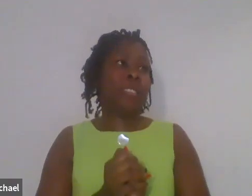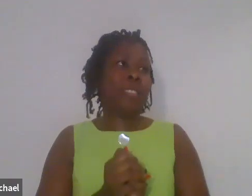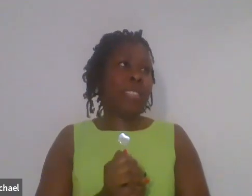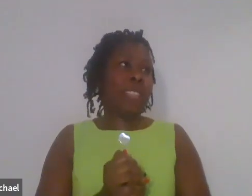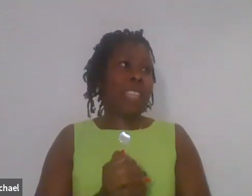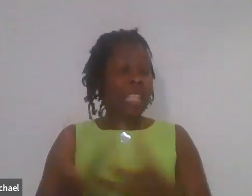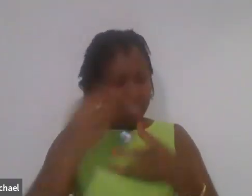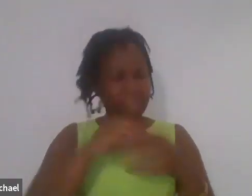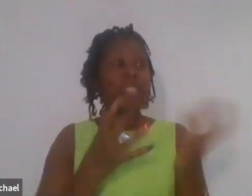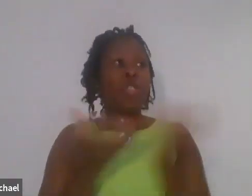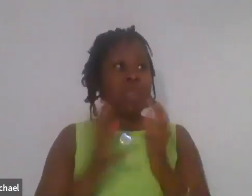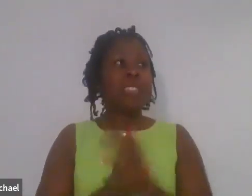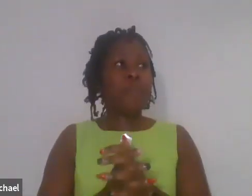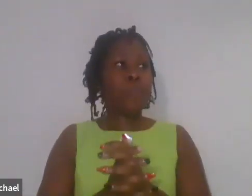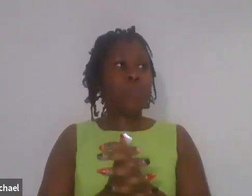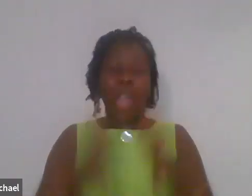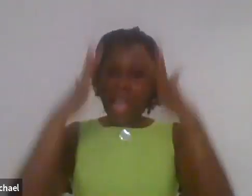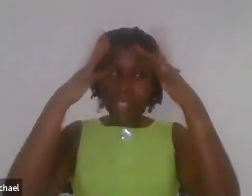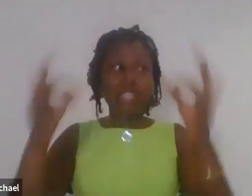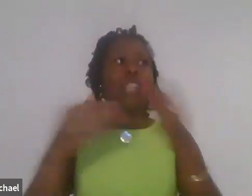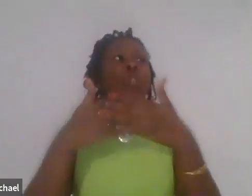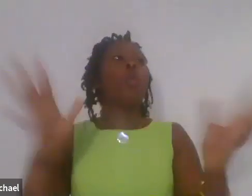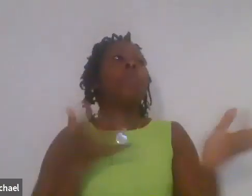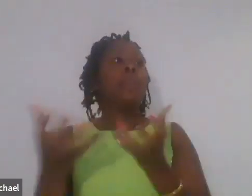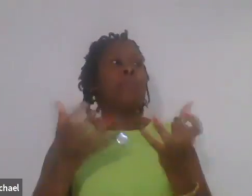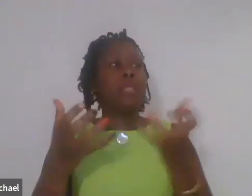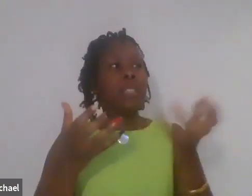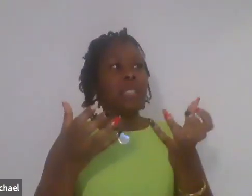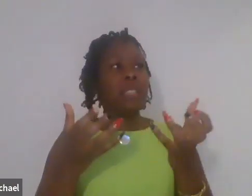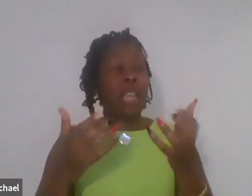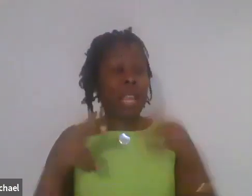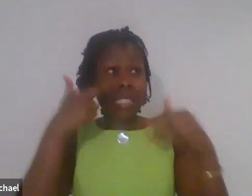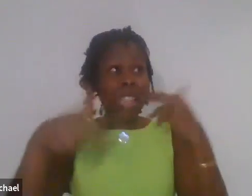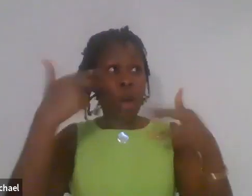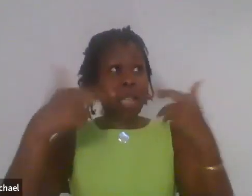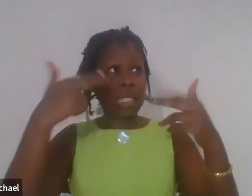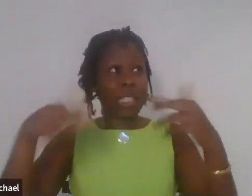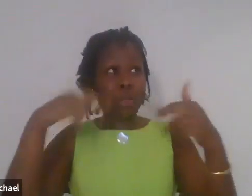inspired me. Into a business. I got into I business. decided to open a business. I decided to open a restaurant